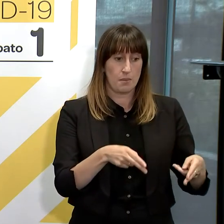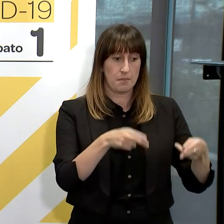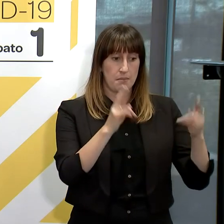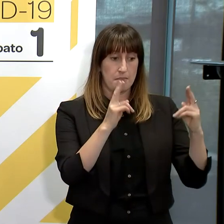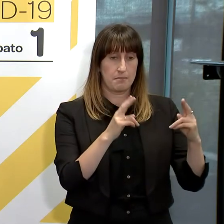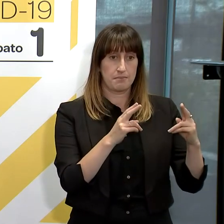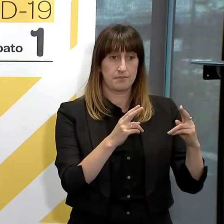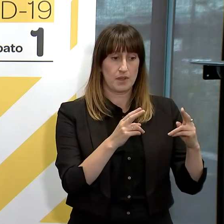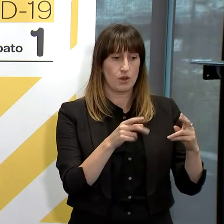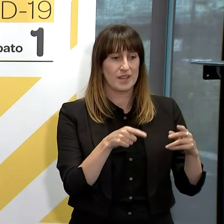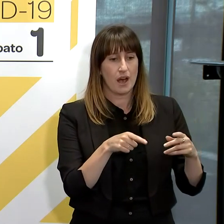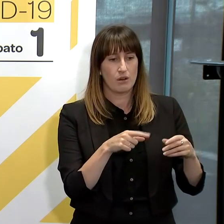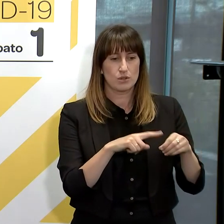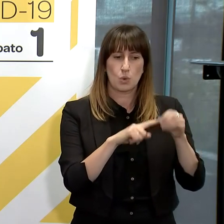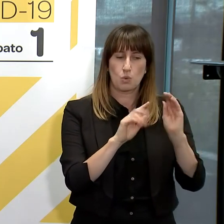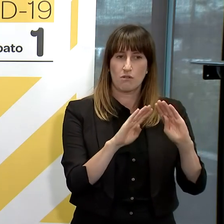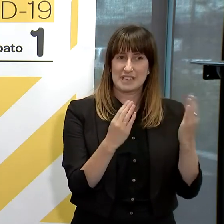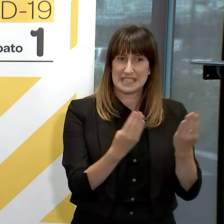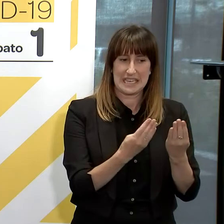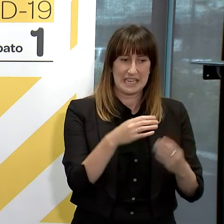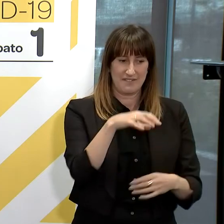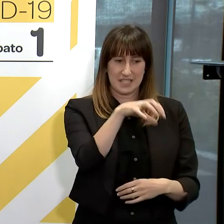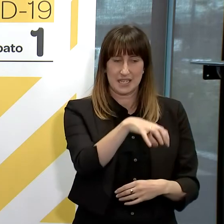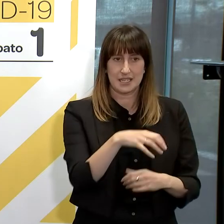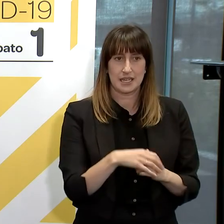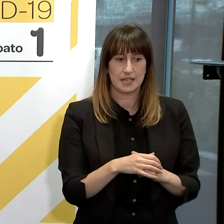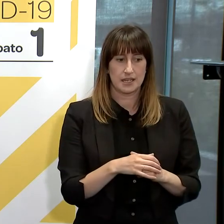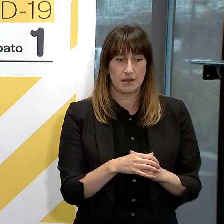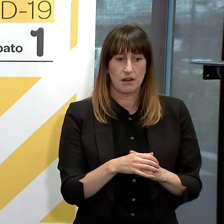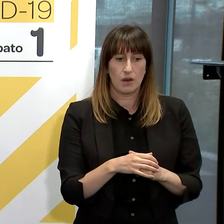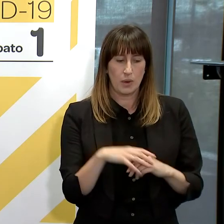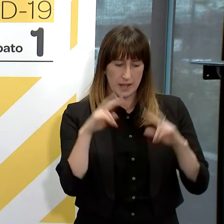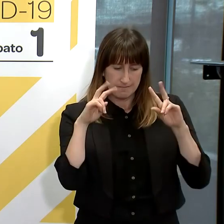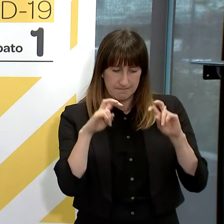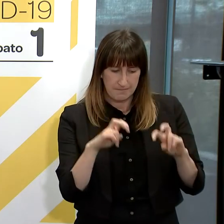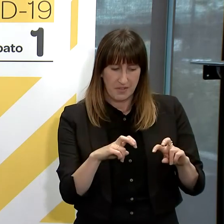are providing a good integrity of